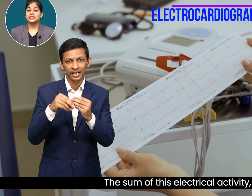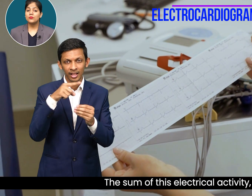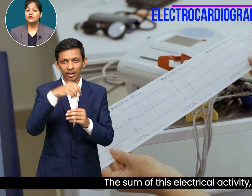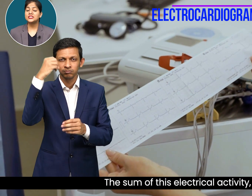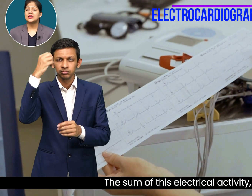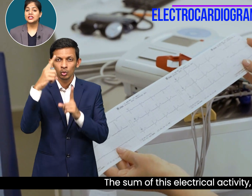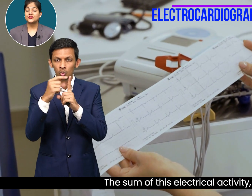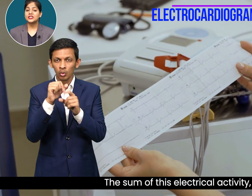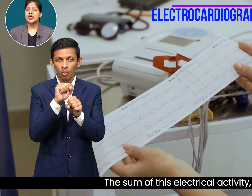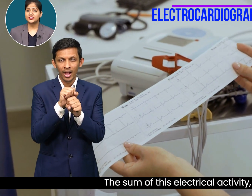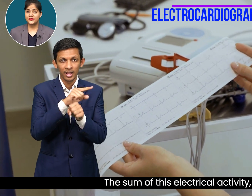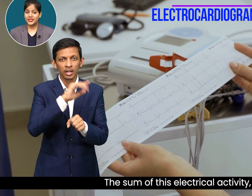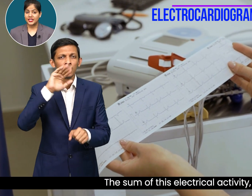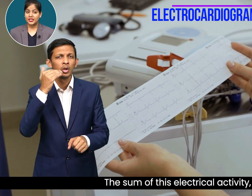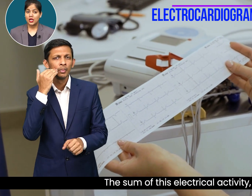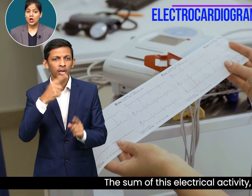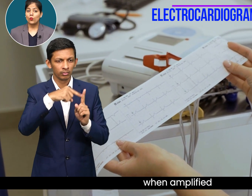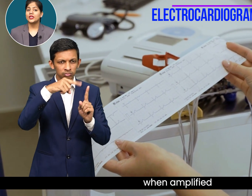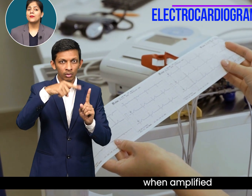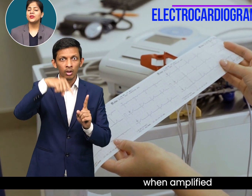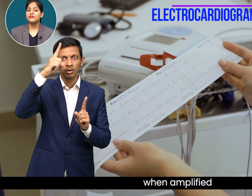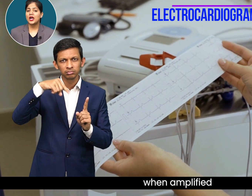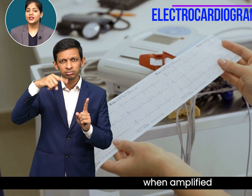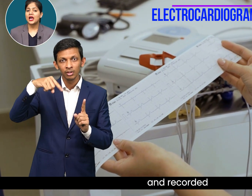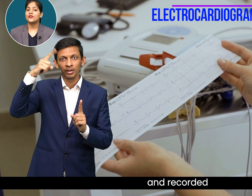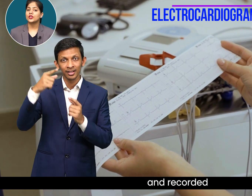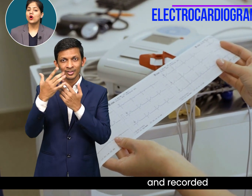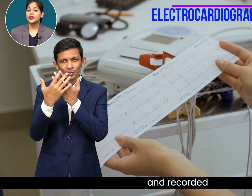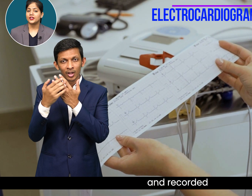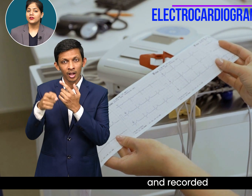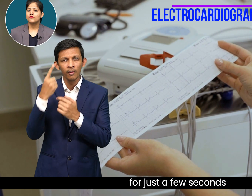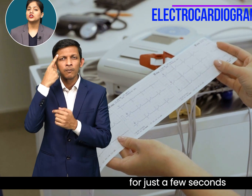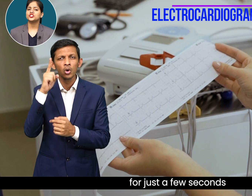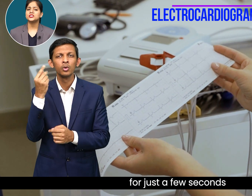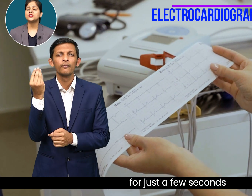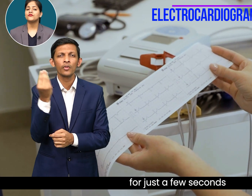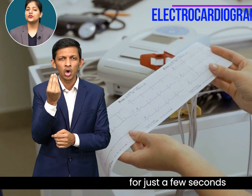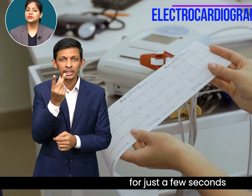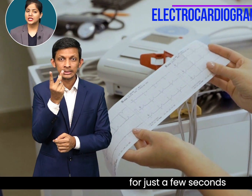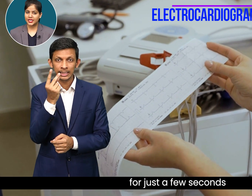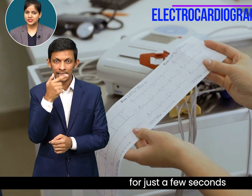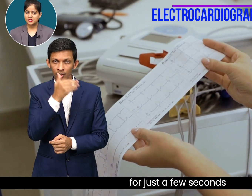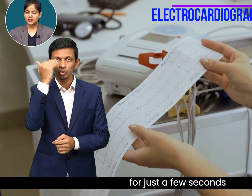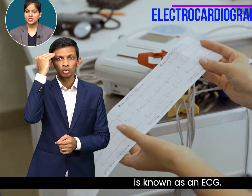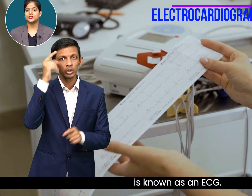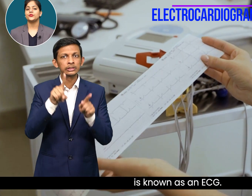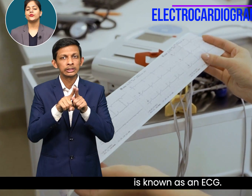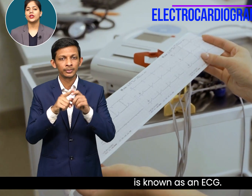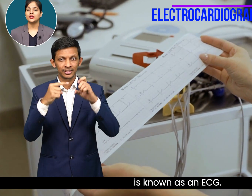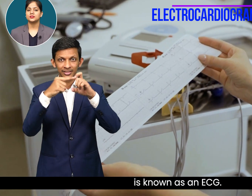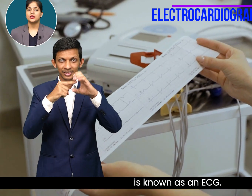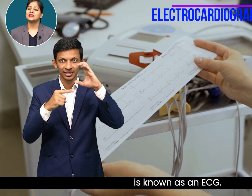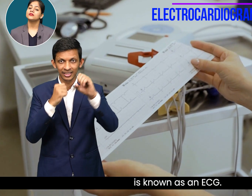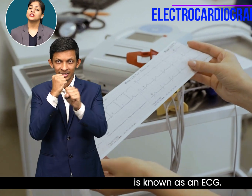The sum of this electrical activity, when amplified and recorded for just a few seconds, is